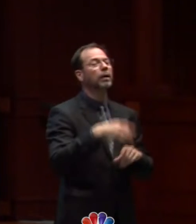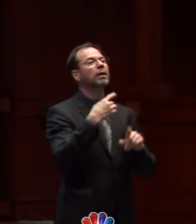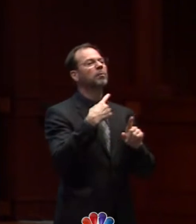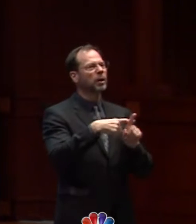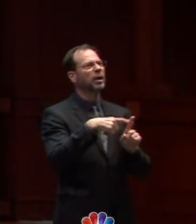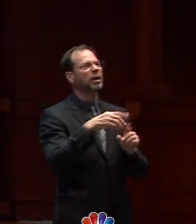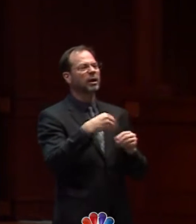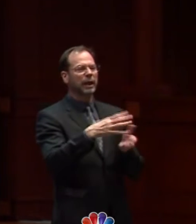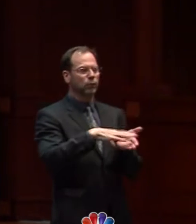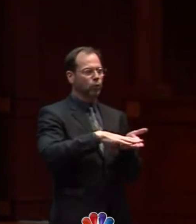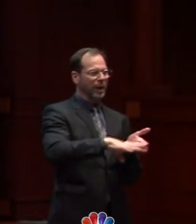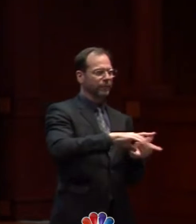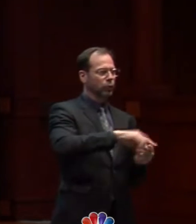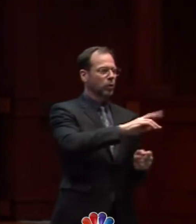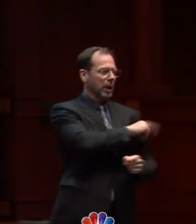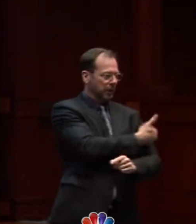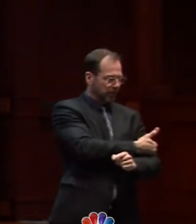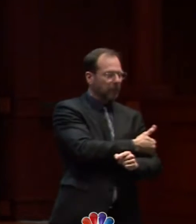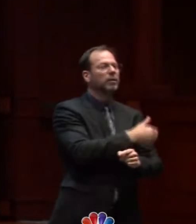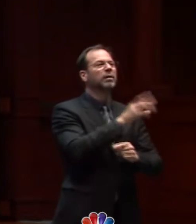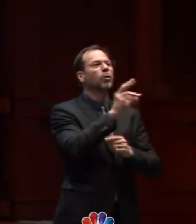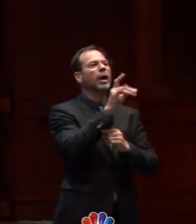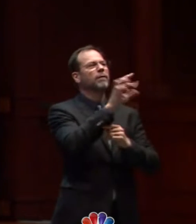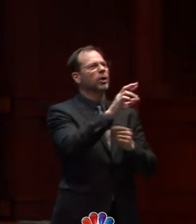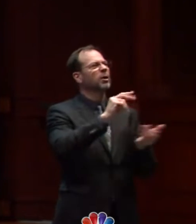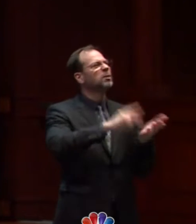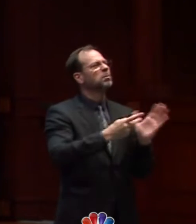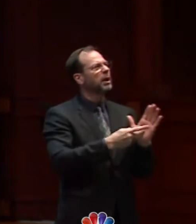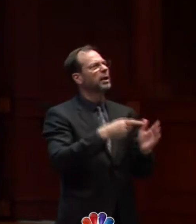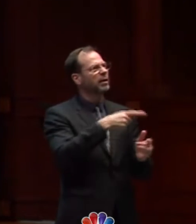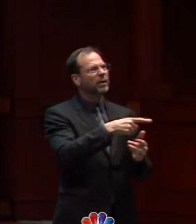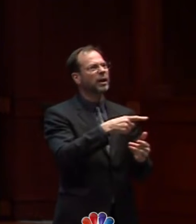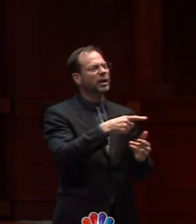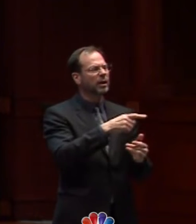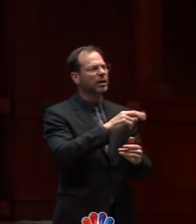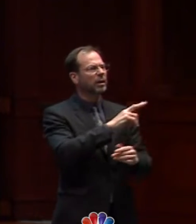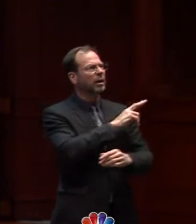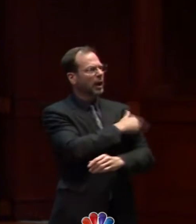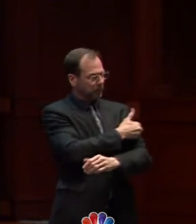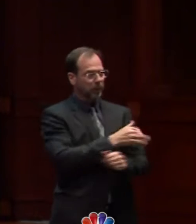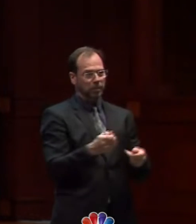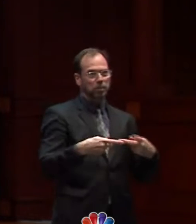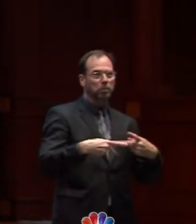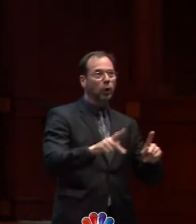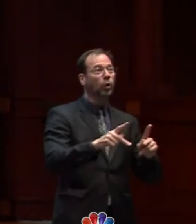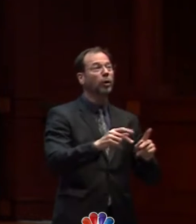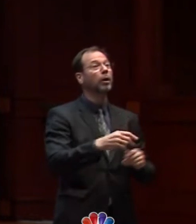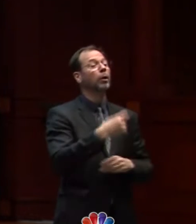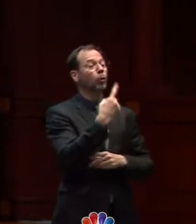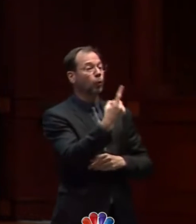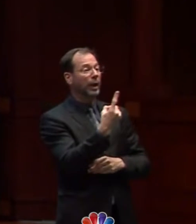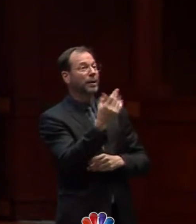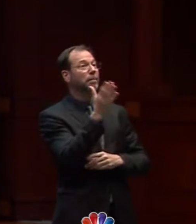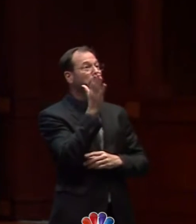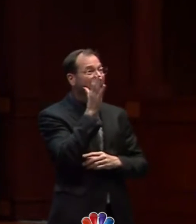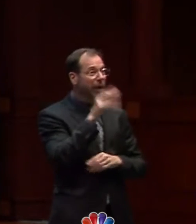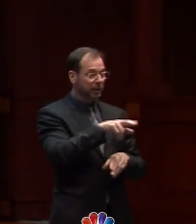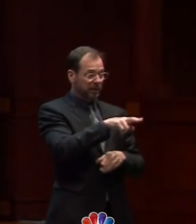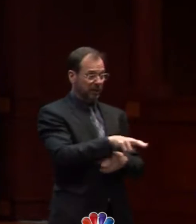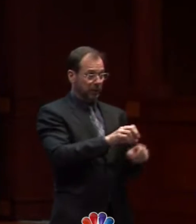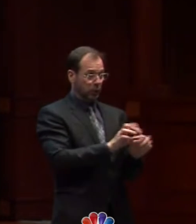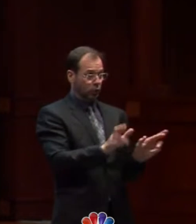waiver to hospitals that allows them to have double occupancy as opposed to single